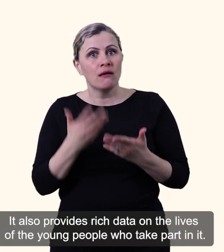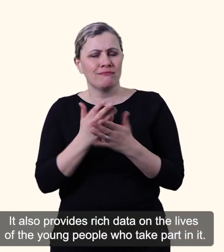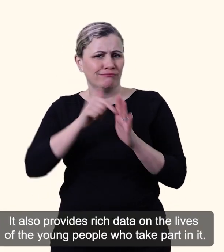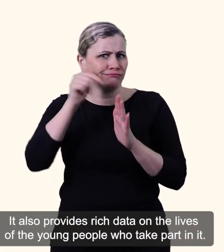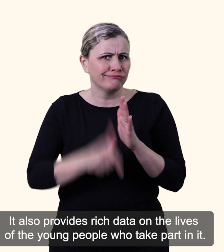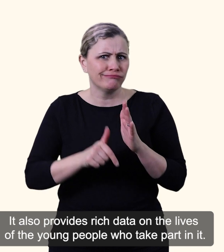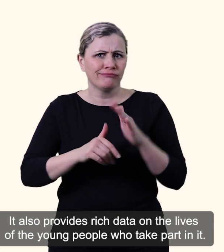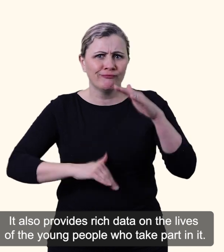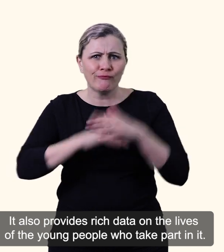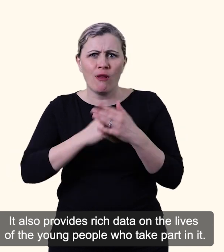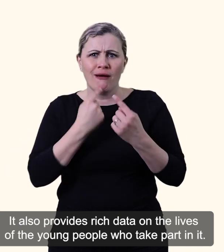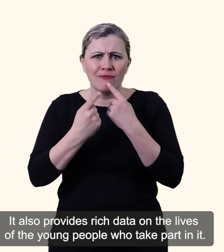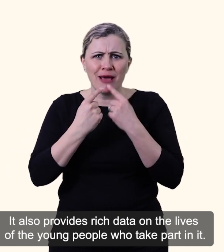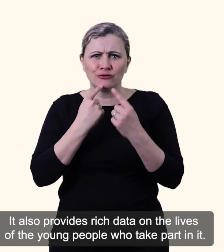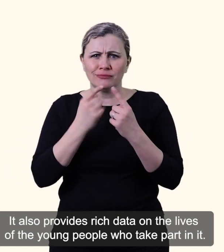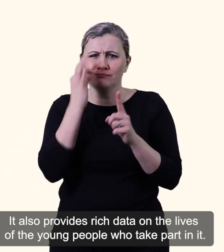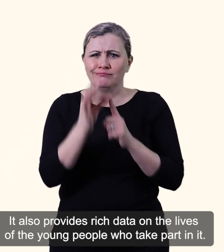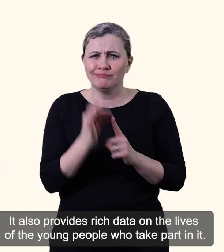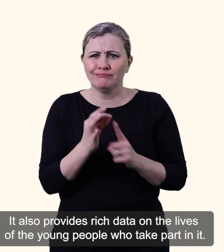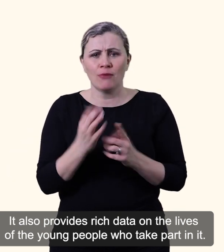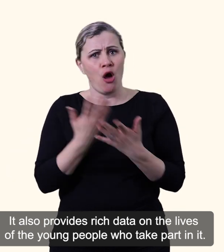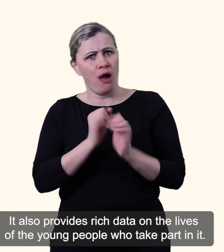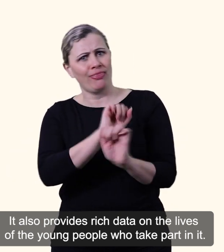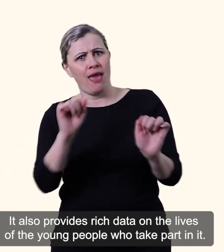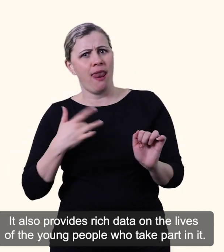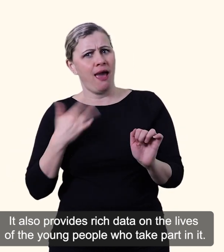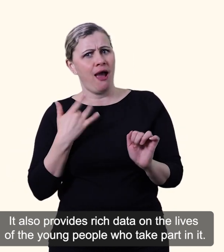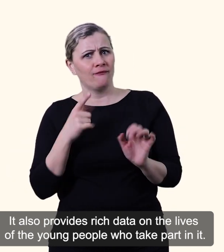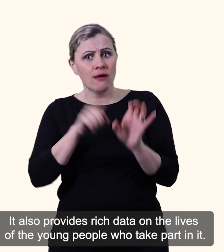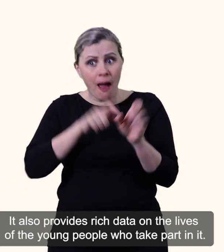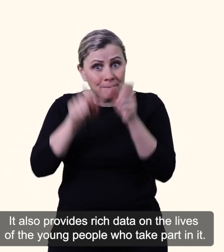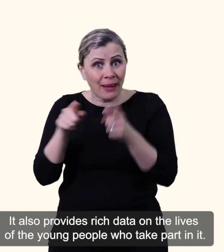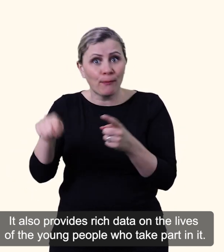It also provides rich data on the lives of the young people who take part in it.